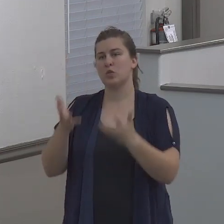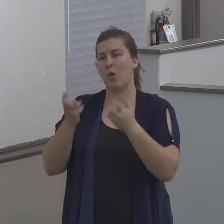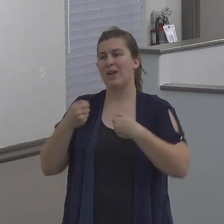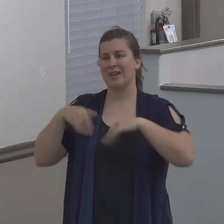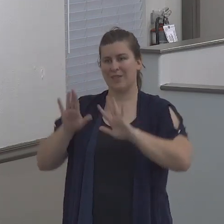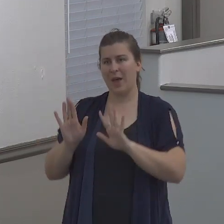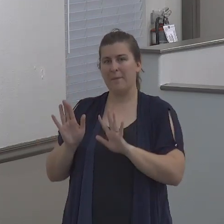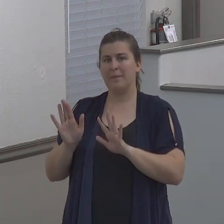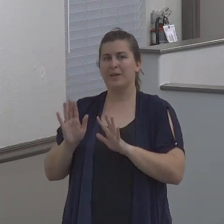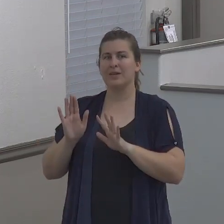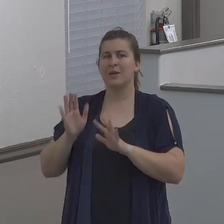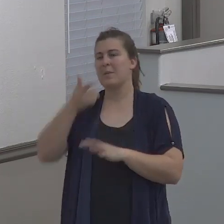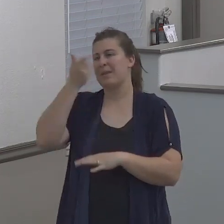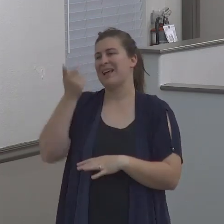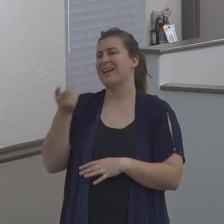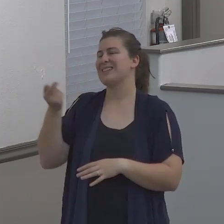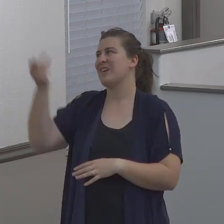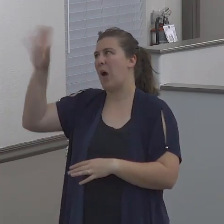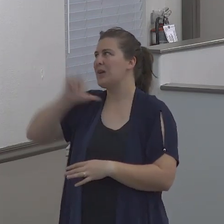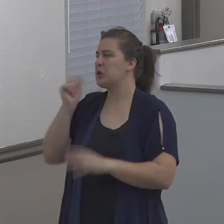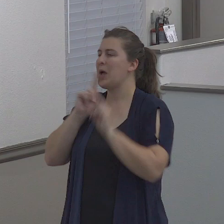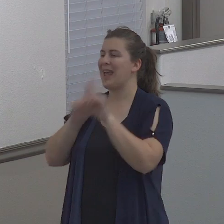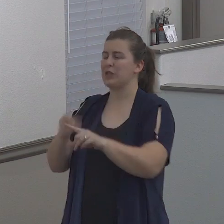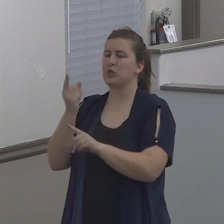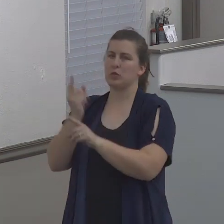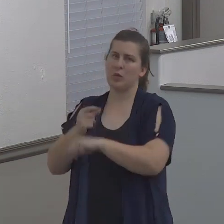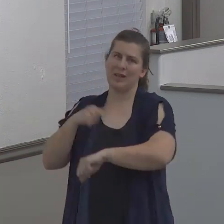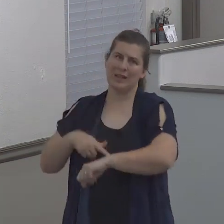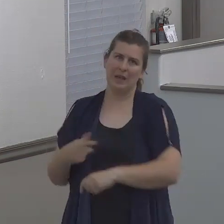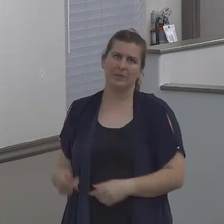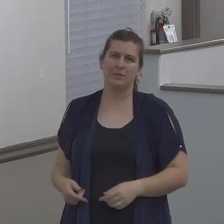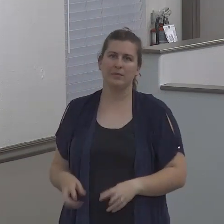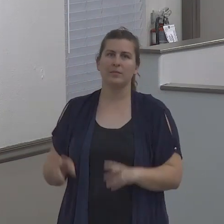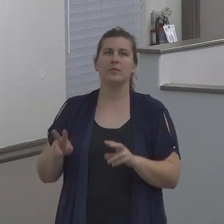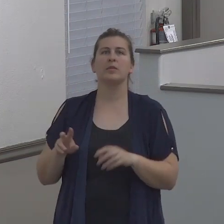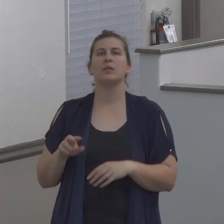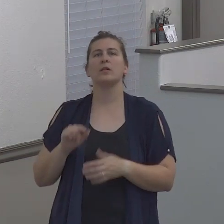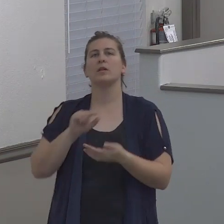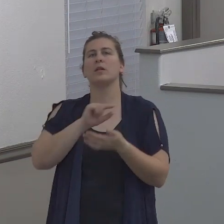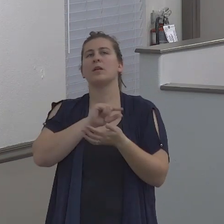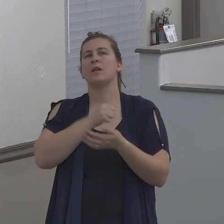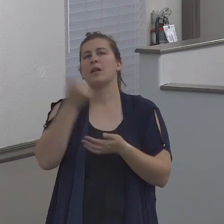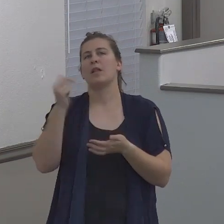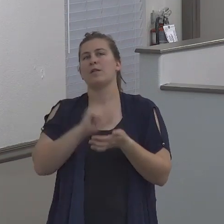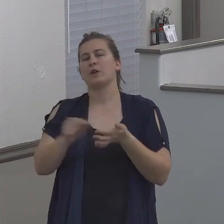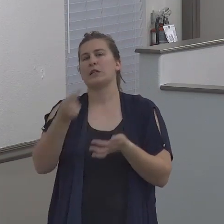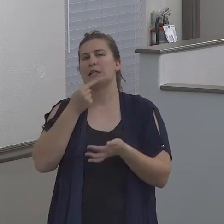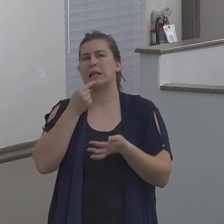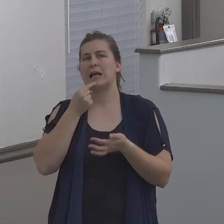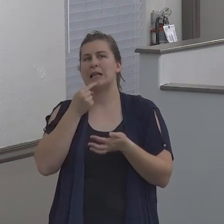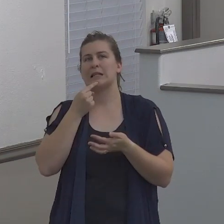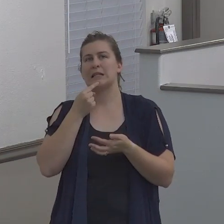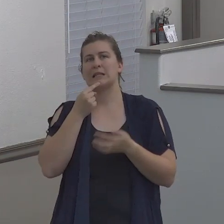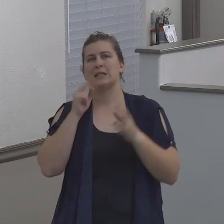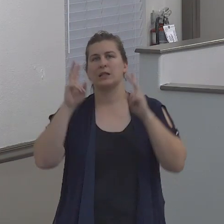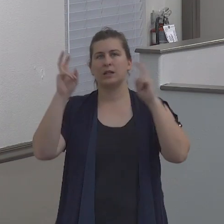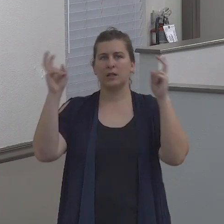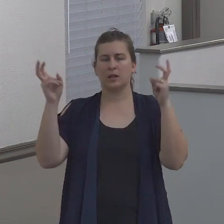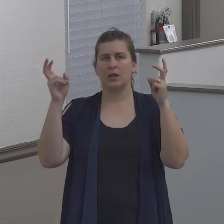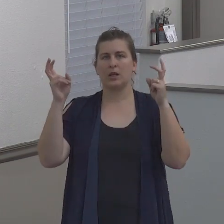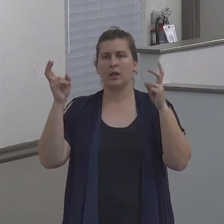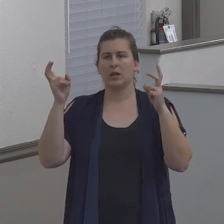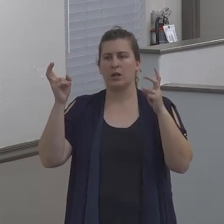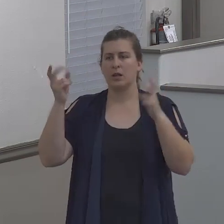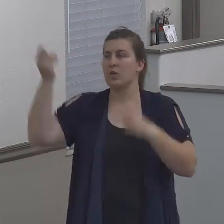up because God didn't answer when they wanted God to answer. Verse 10 says, but the God of all grace... This verse is kind of